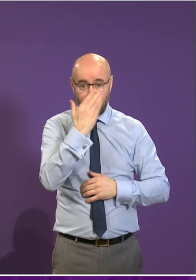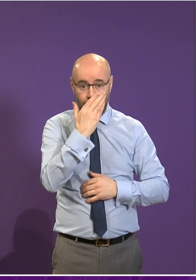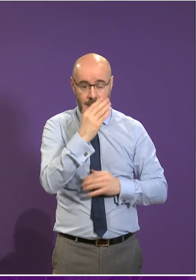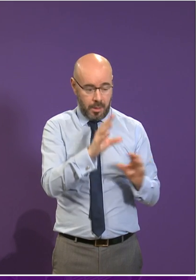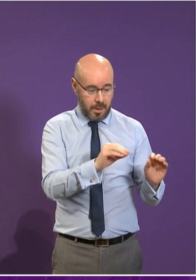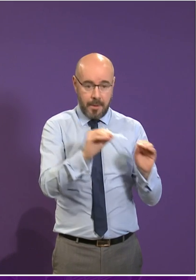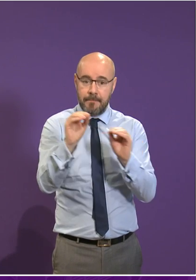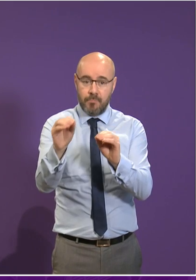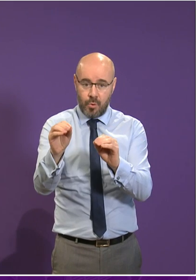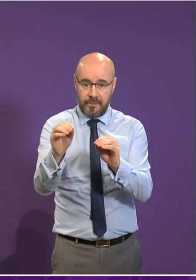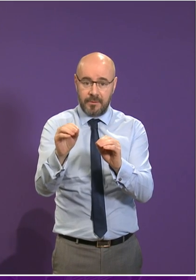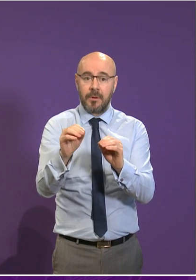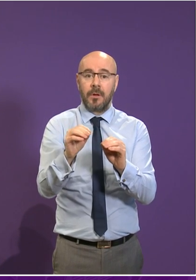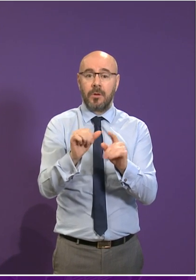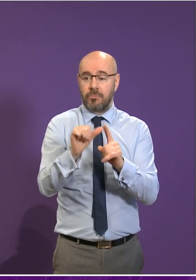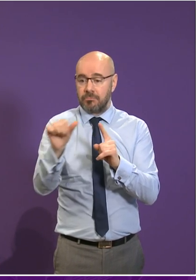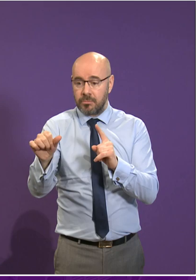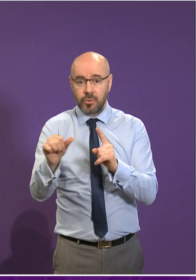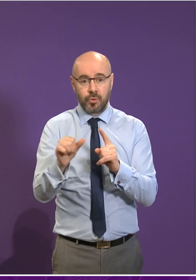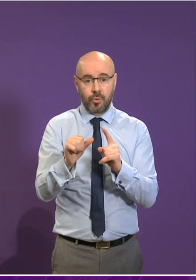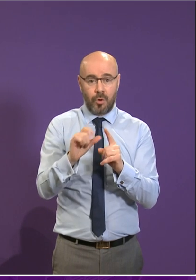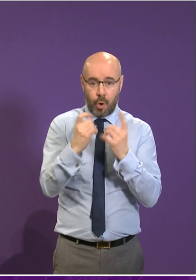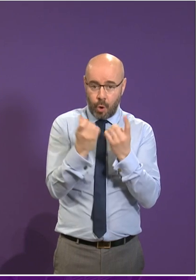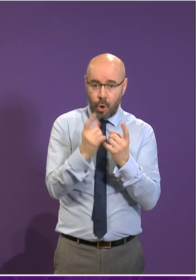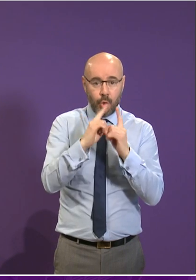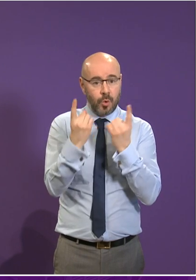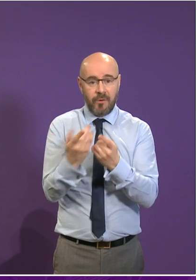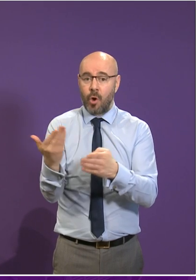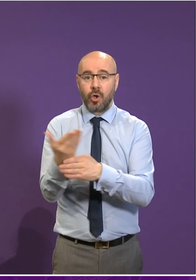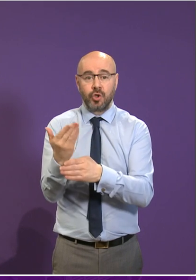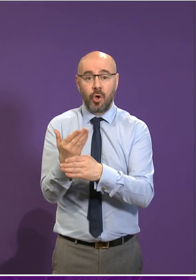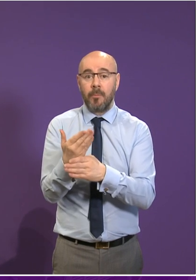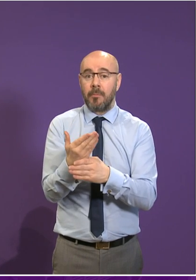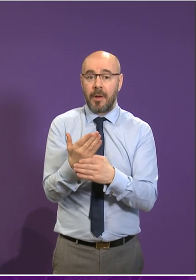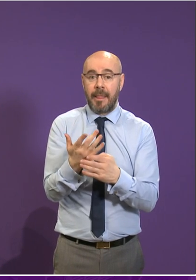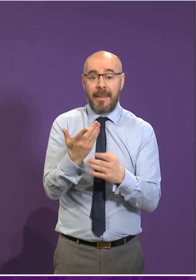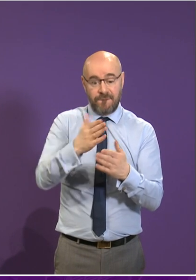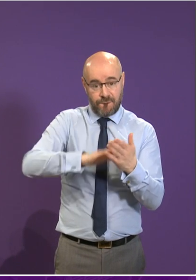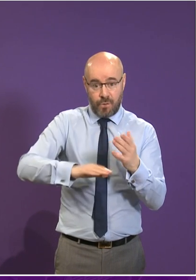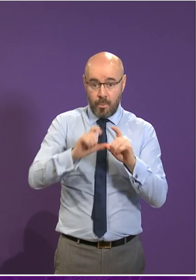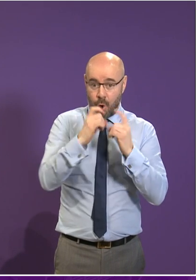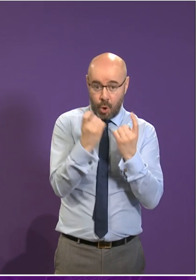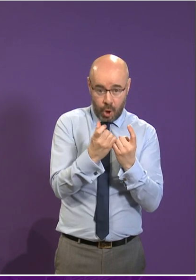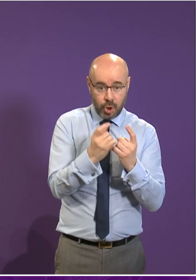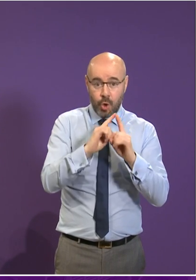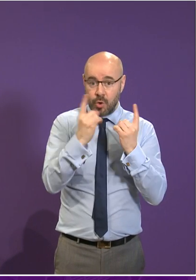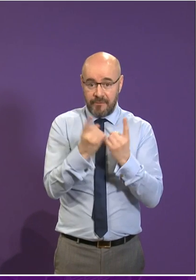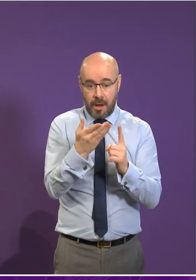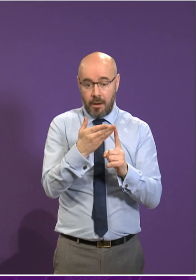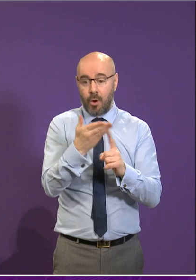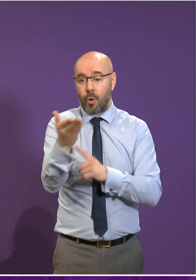to their post-school destinations, and then crucially, going from university or college into